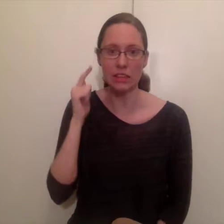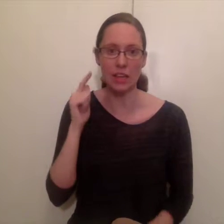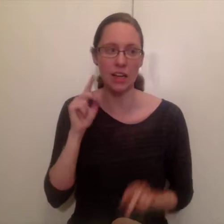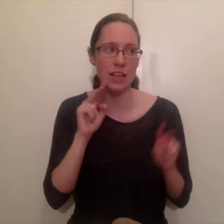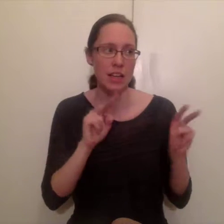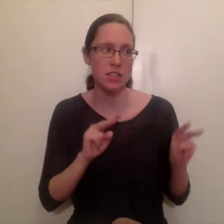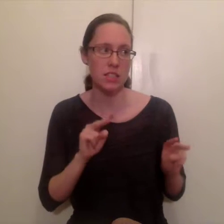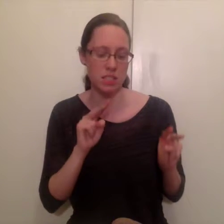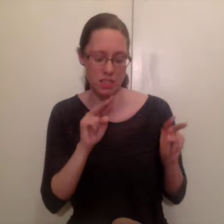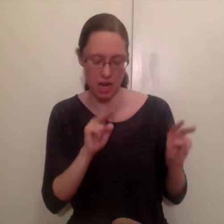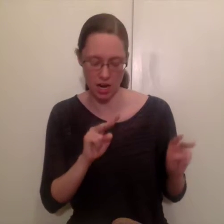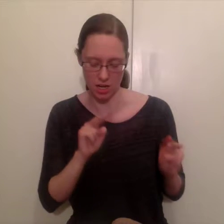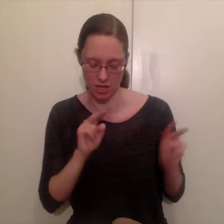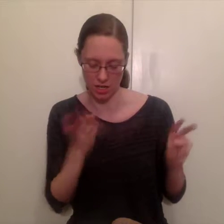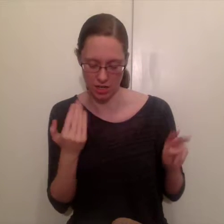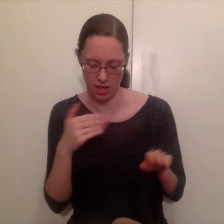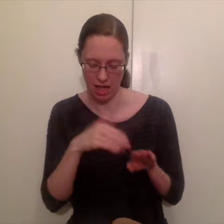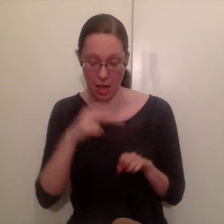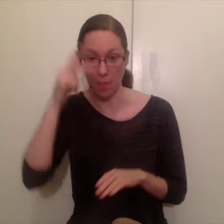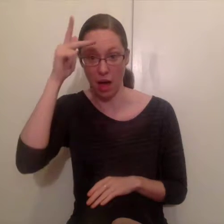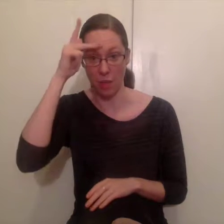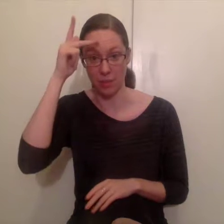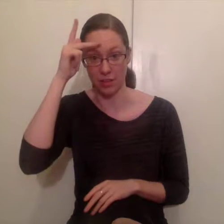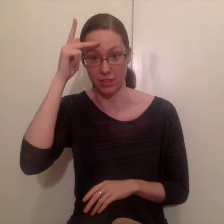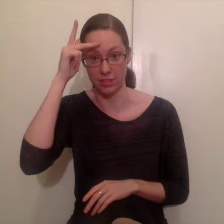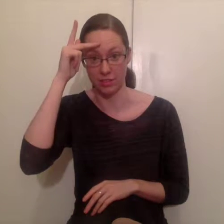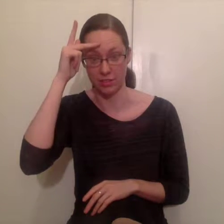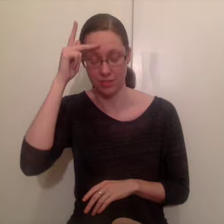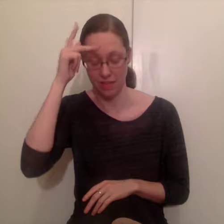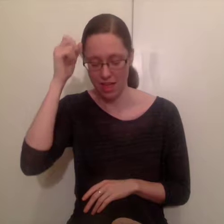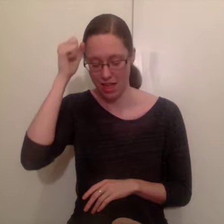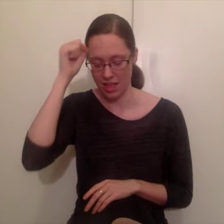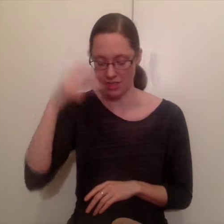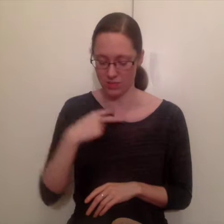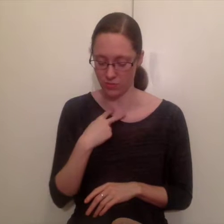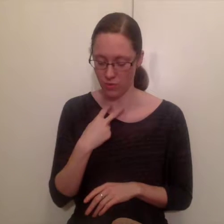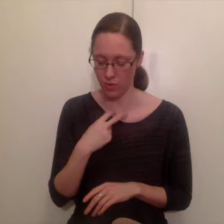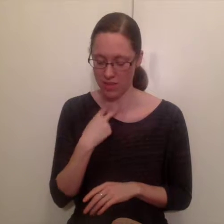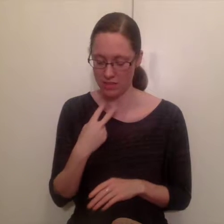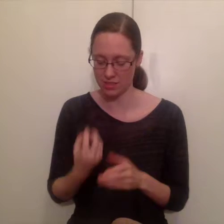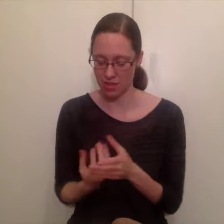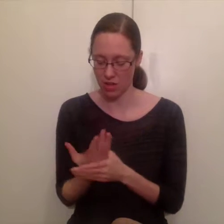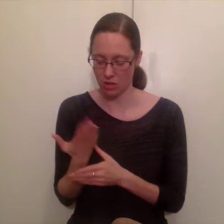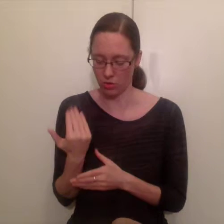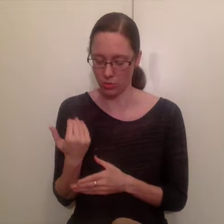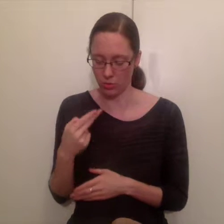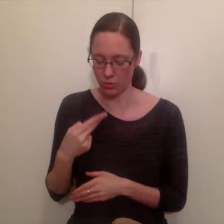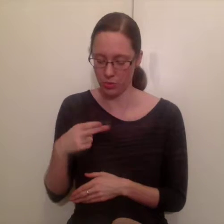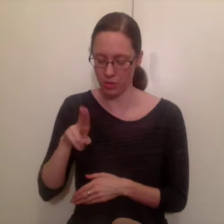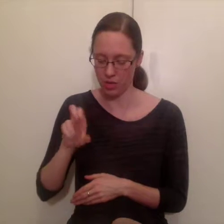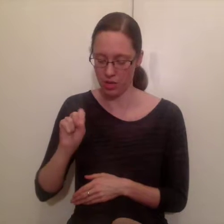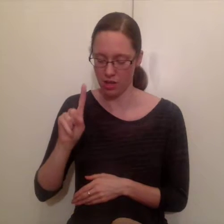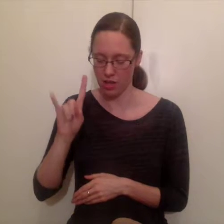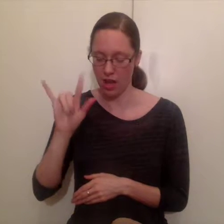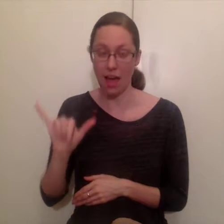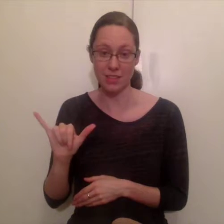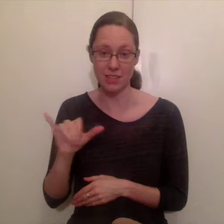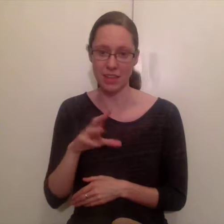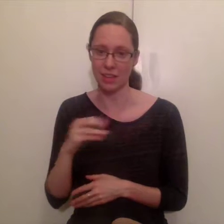Leah stared at Papa. His voice grew husky